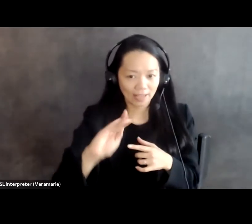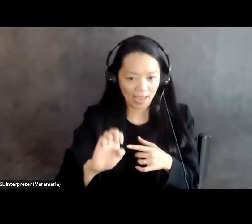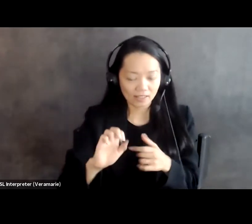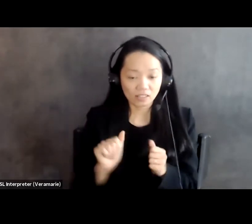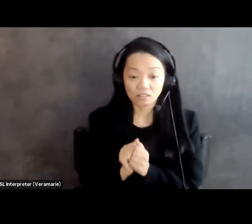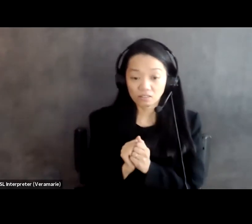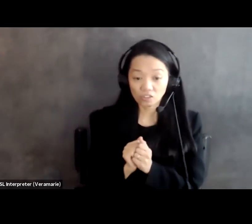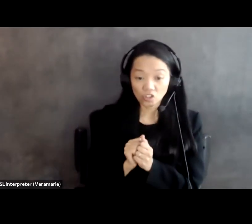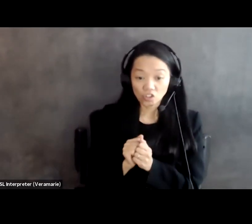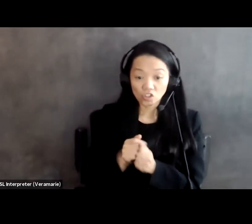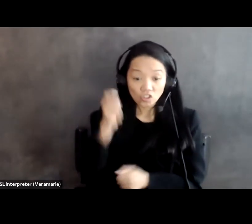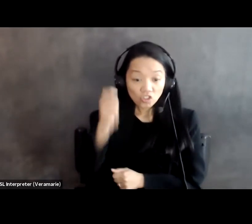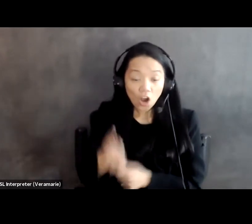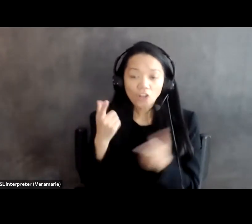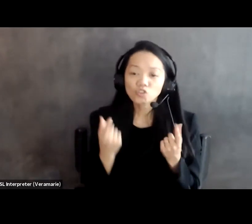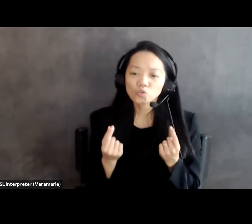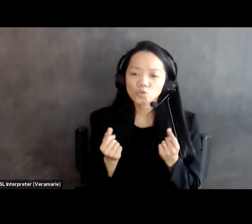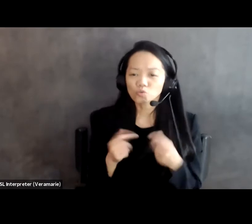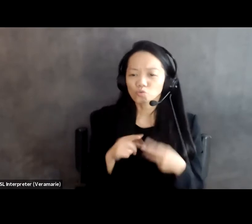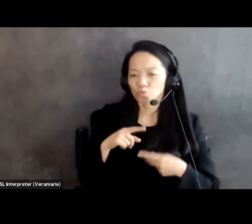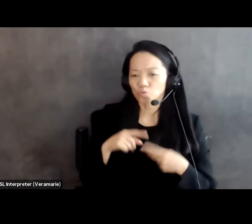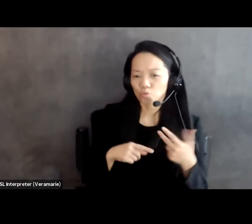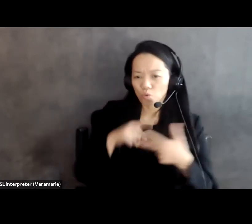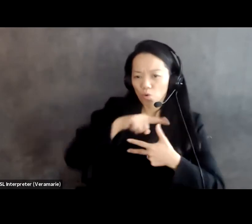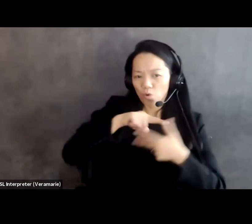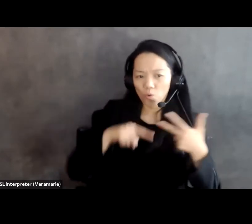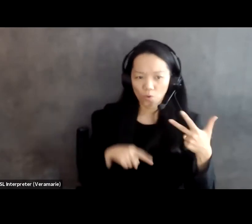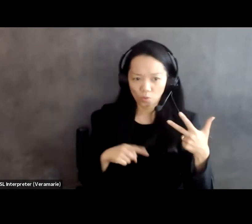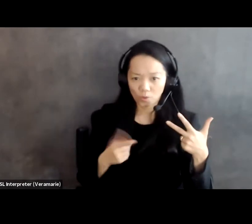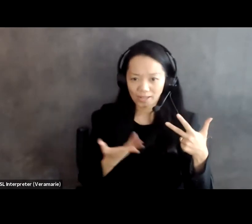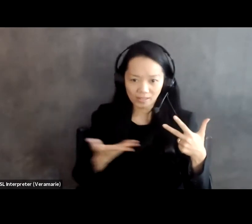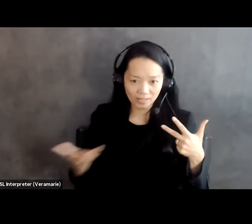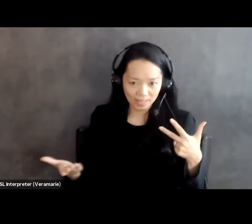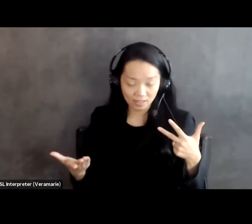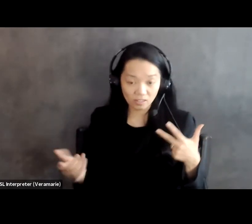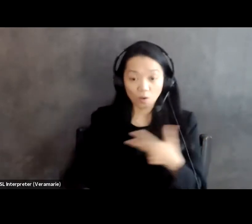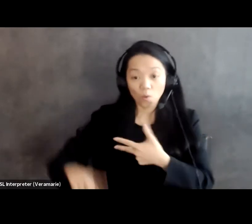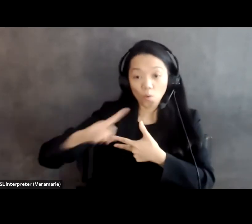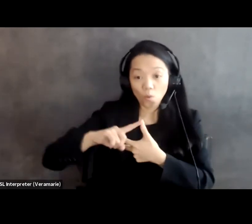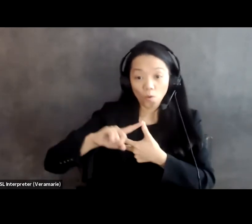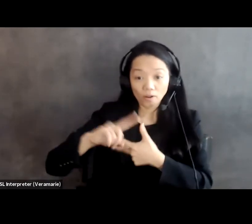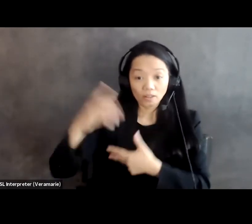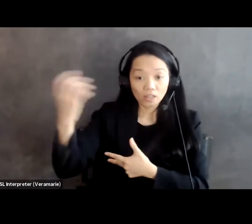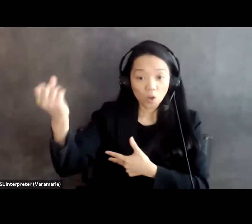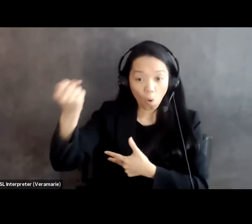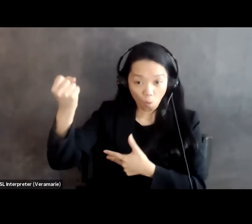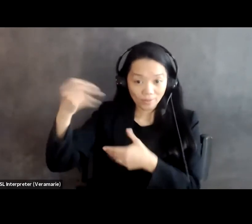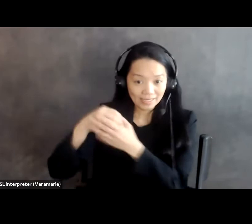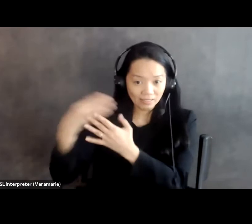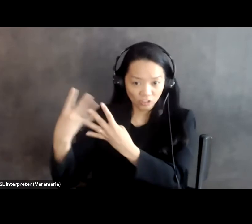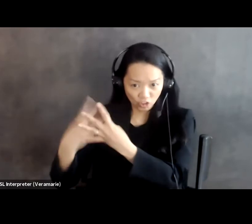status quo can do one of three basic things. The judge can hold the person in jail